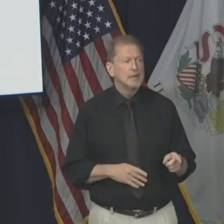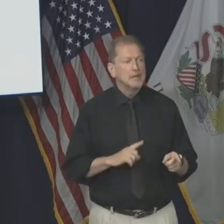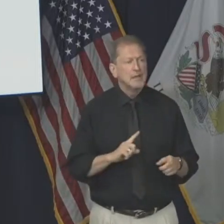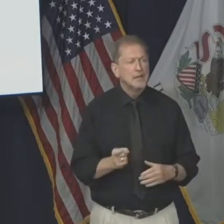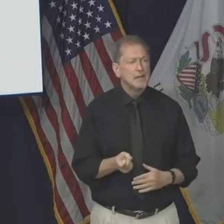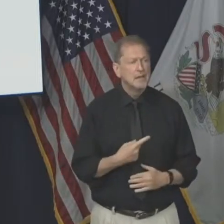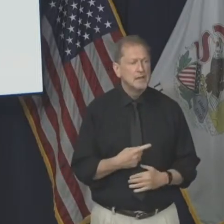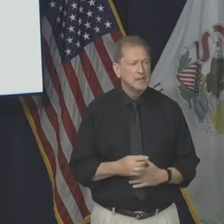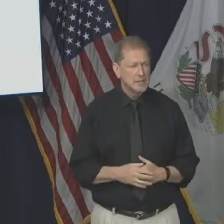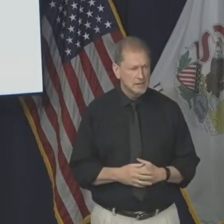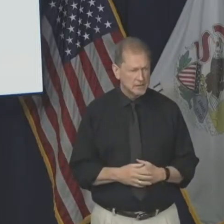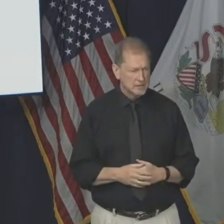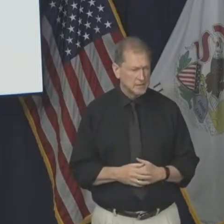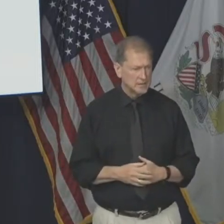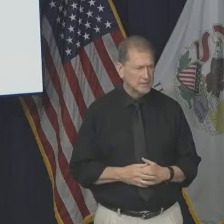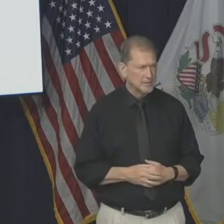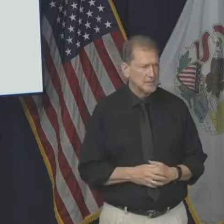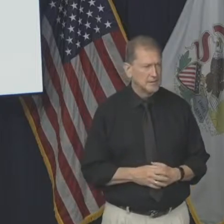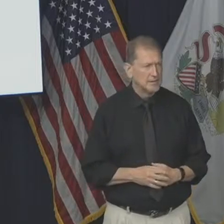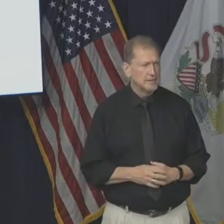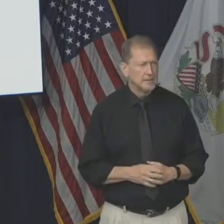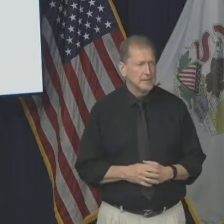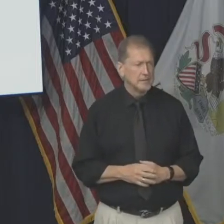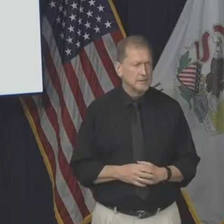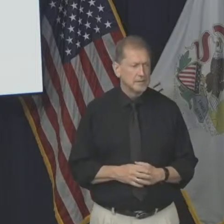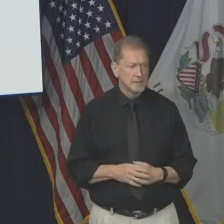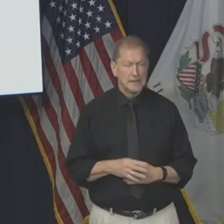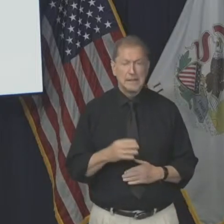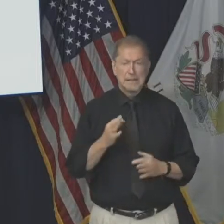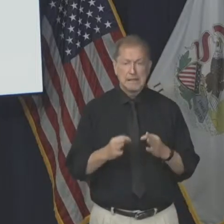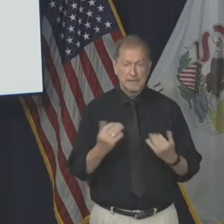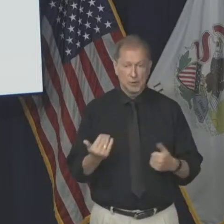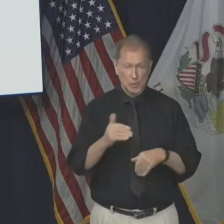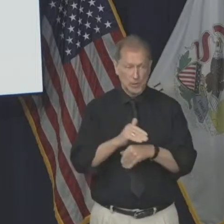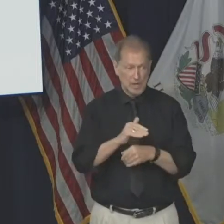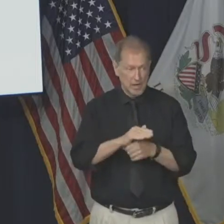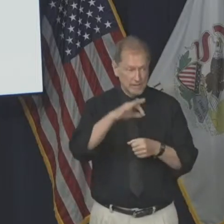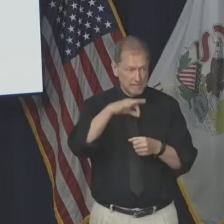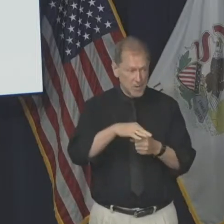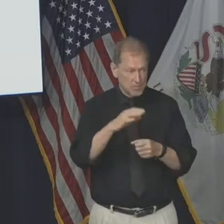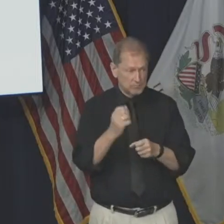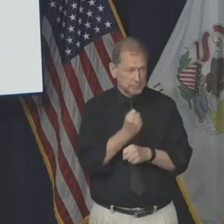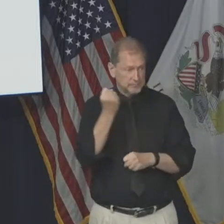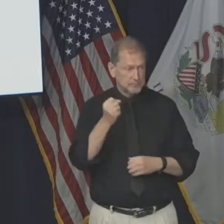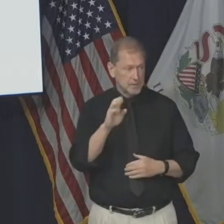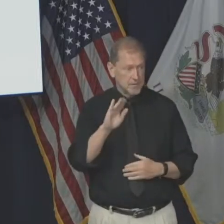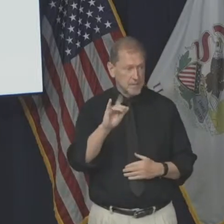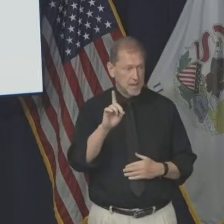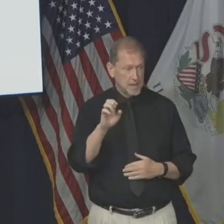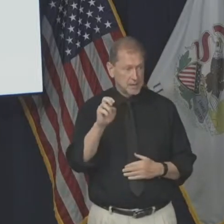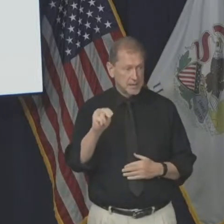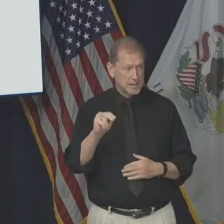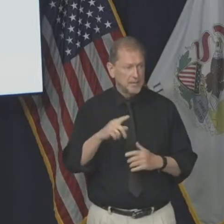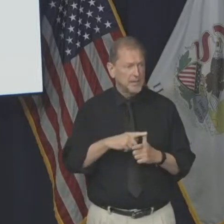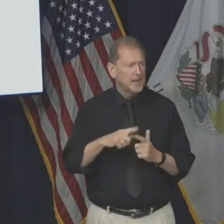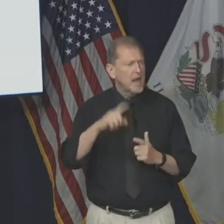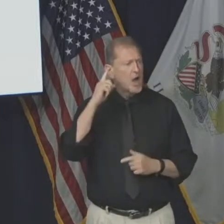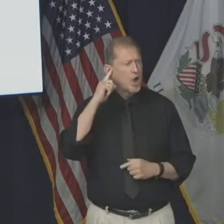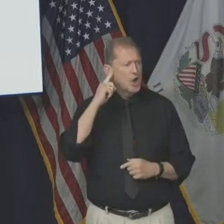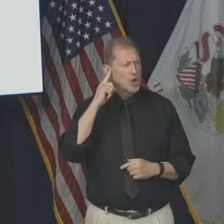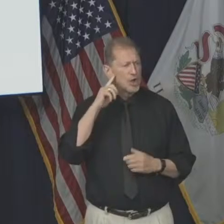tonight, we've been told that Mayor Lightfoot. At what, I'm sorry? Oh, I'm sorry. If Biden wins Oh. tonight, we've been told that Mayor Lightfoot may be heading to the Department of